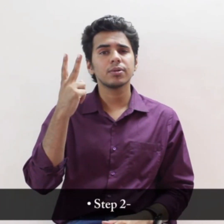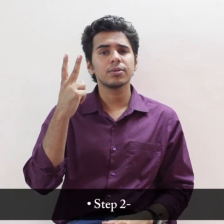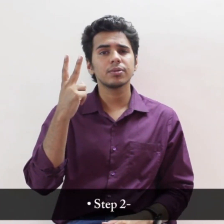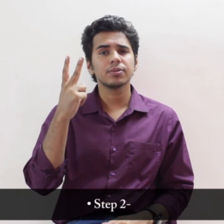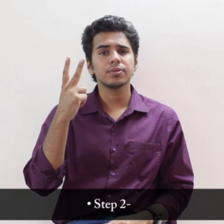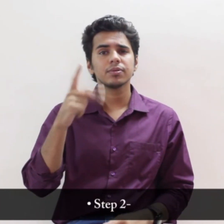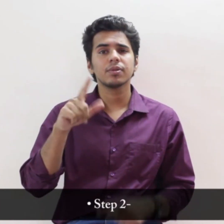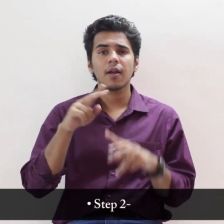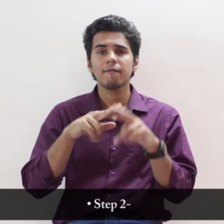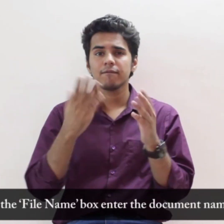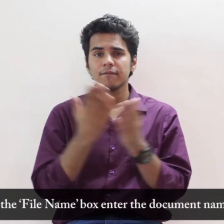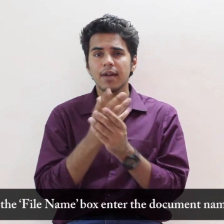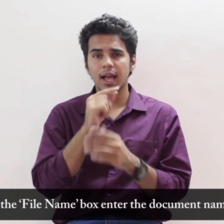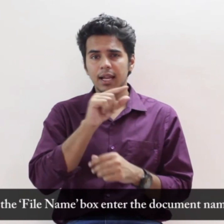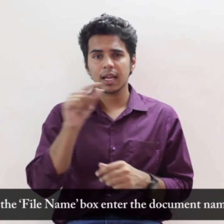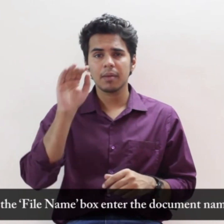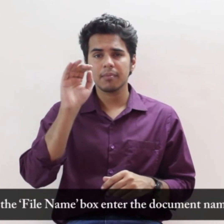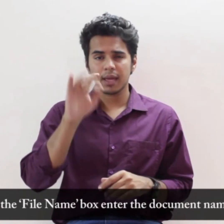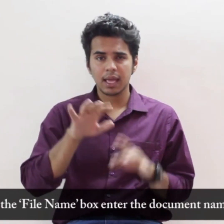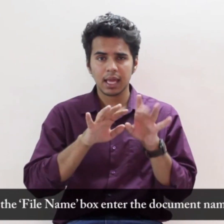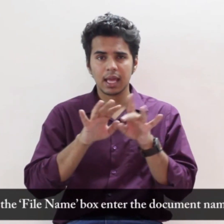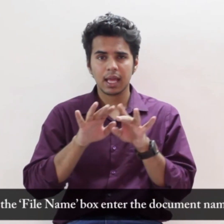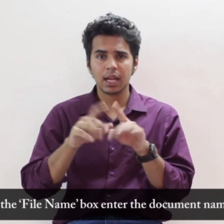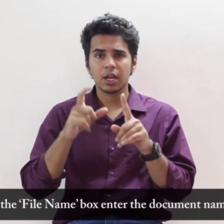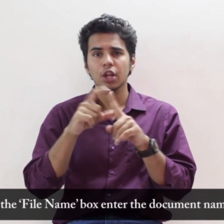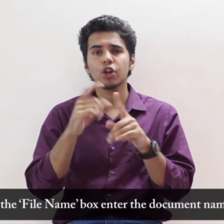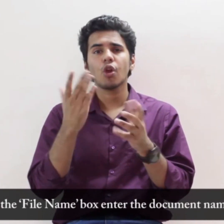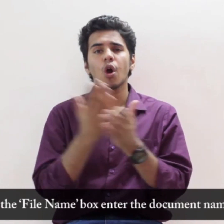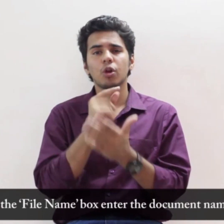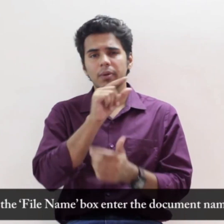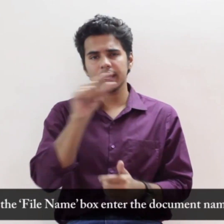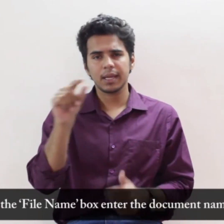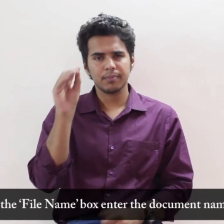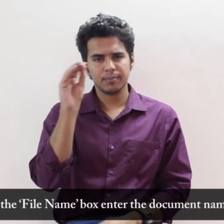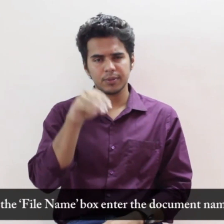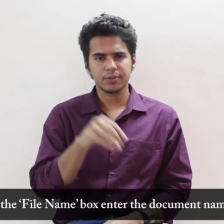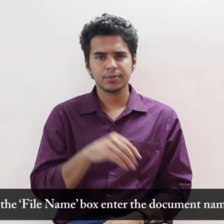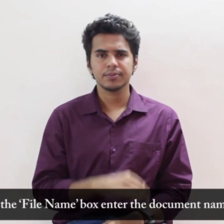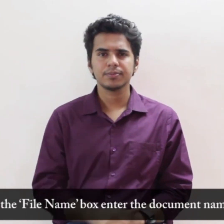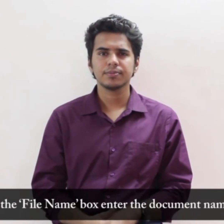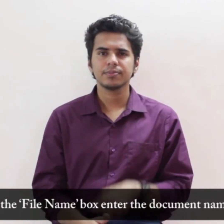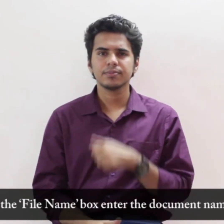Step 2. In the file name box, enter the document name.